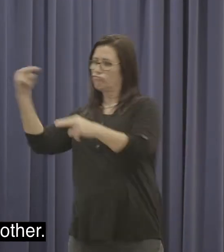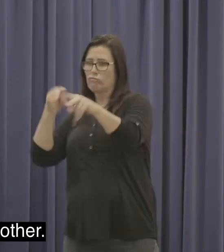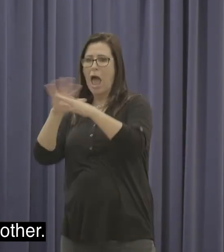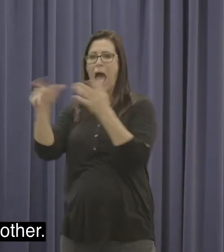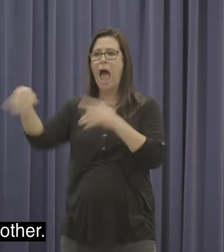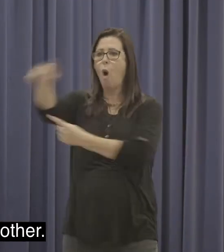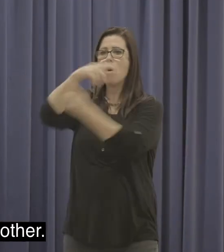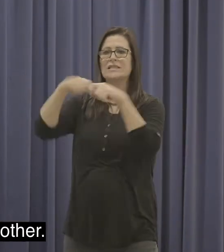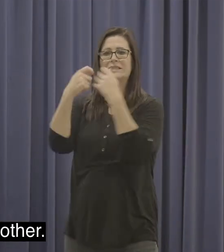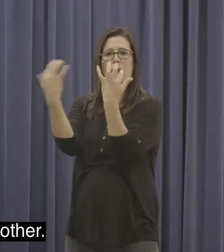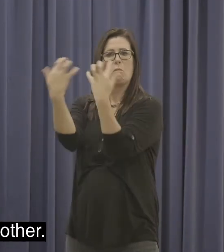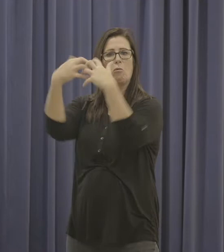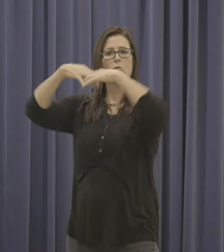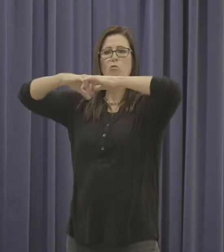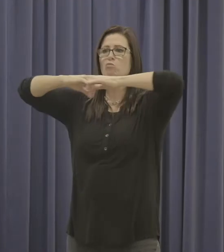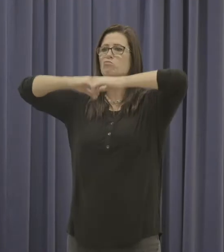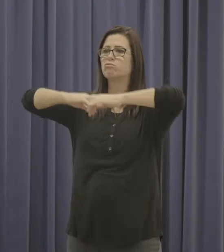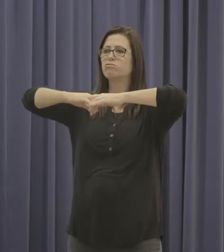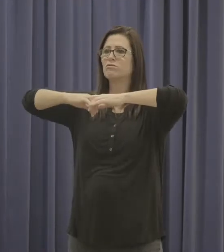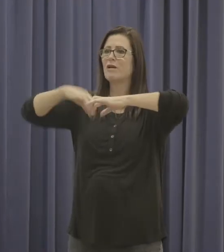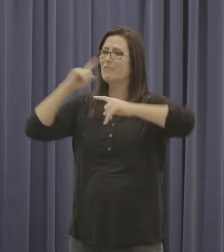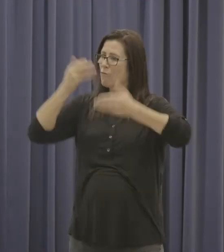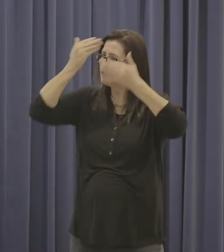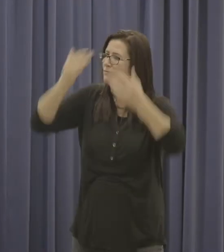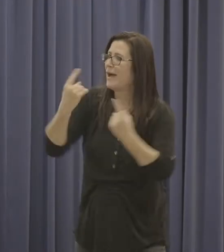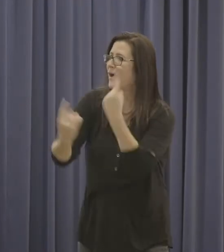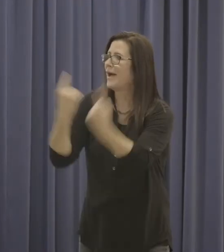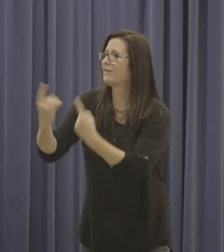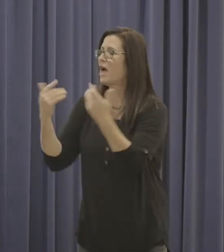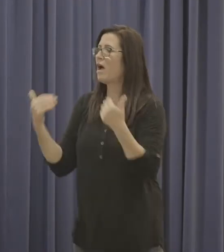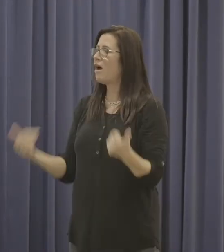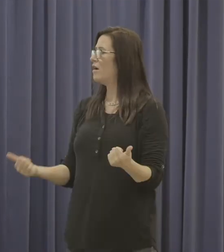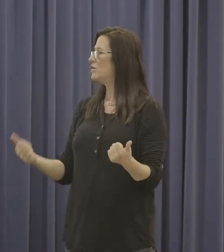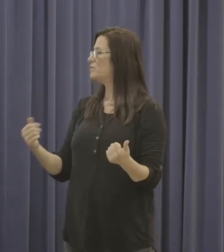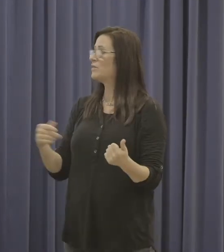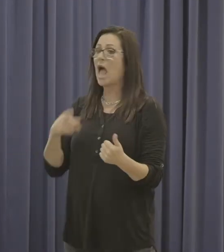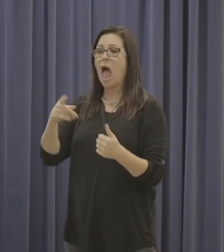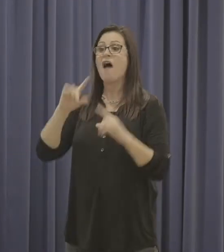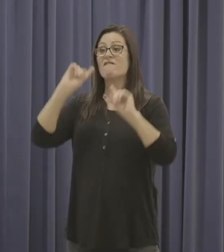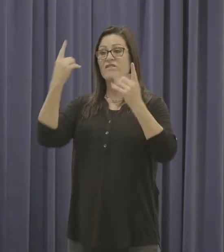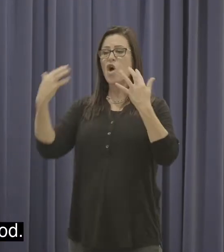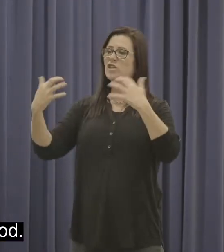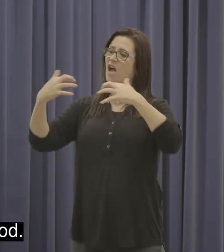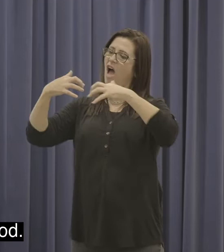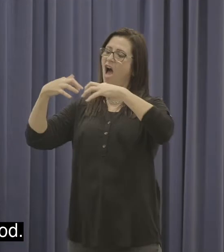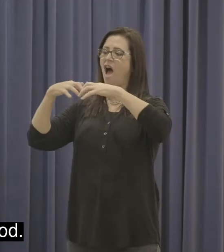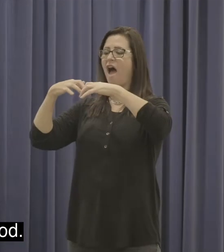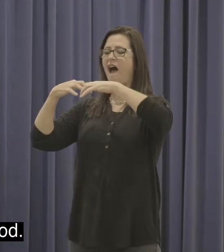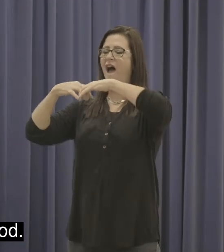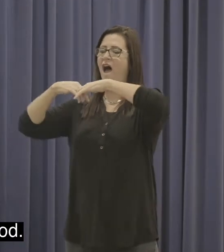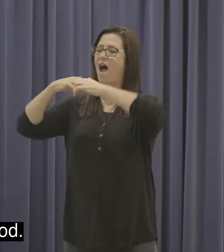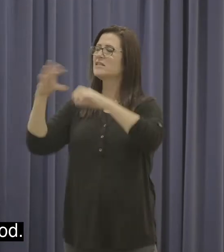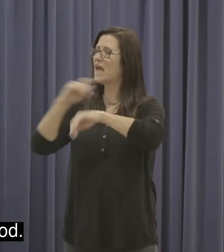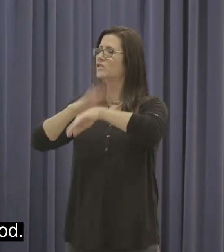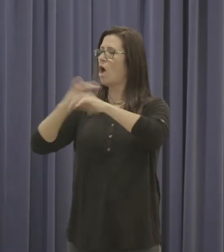mutual appreciation for each other. Over time, this became a strong sense of trust between the boys,